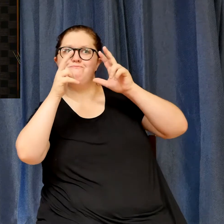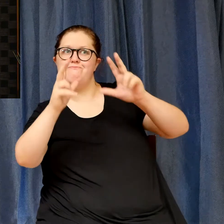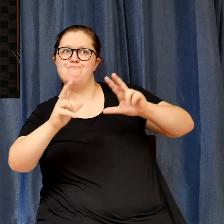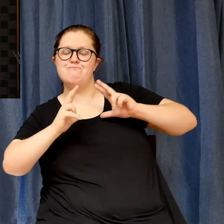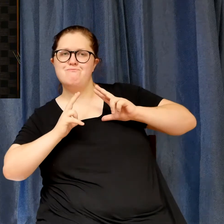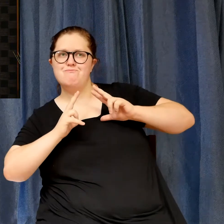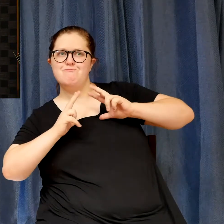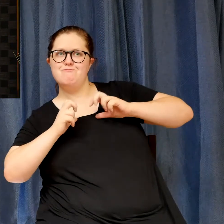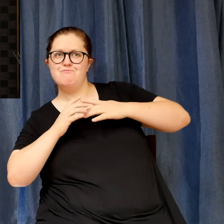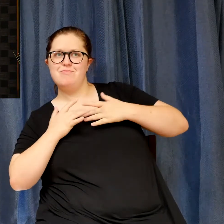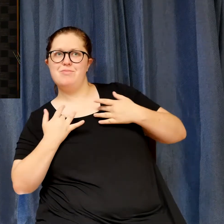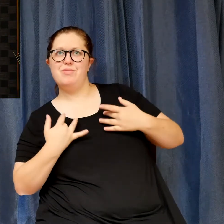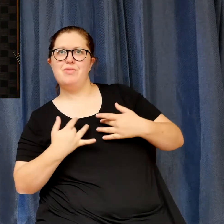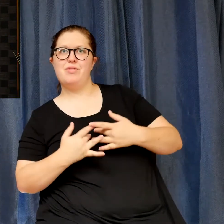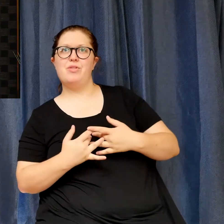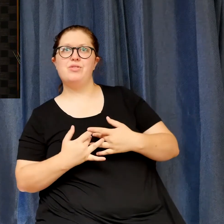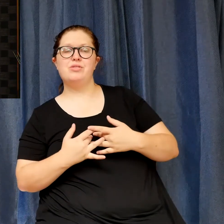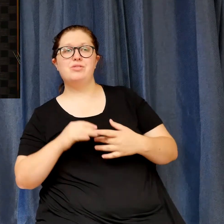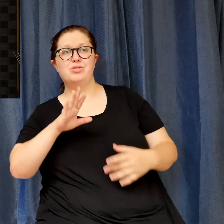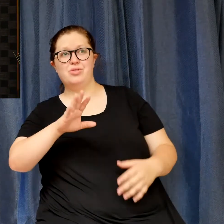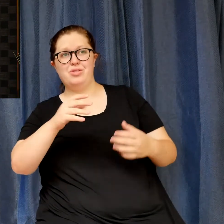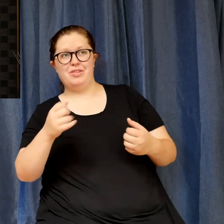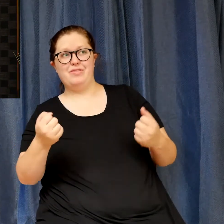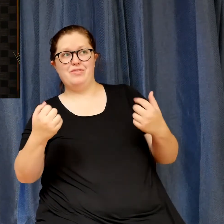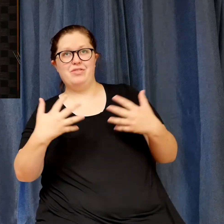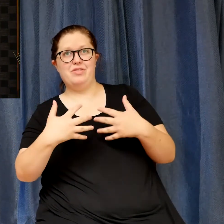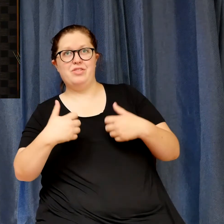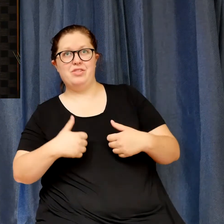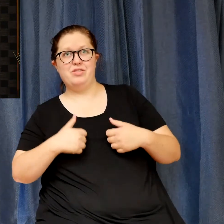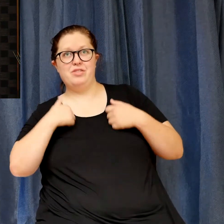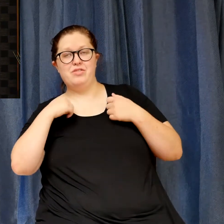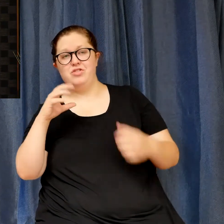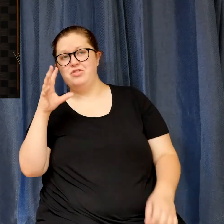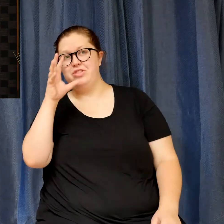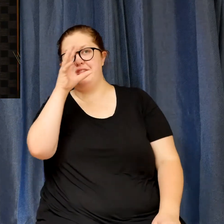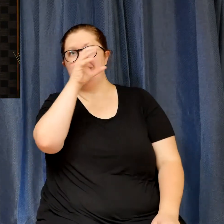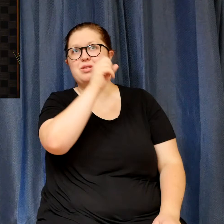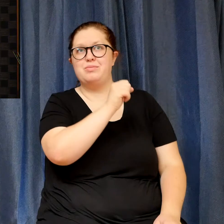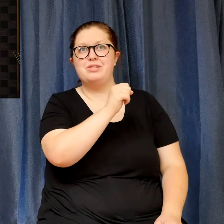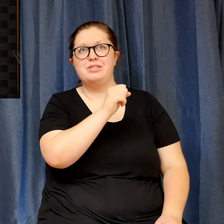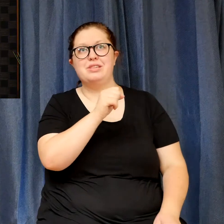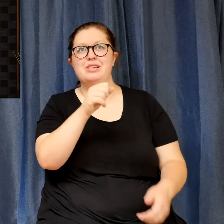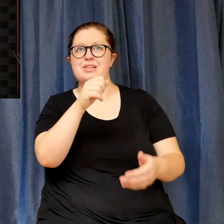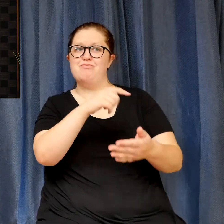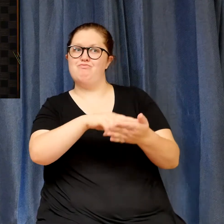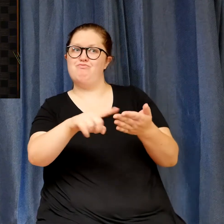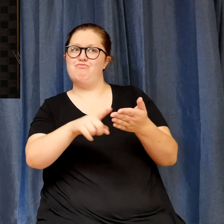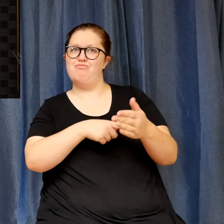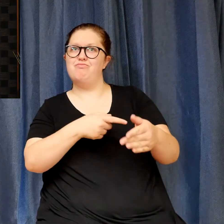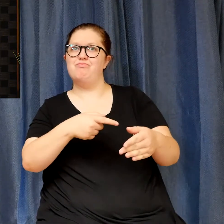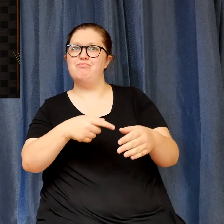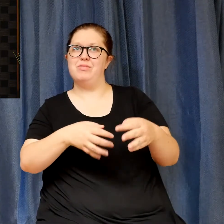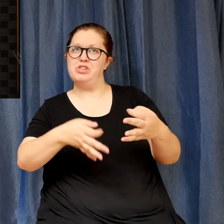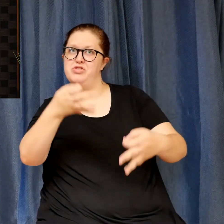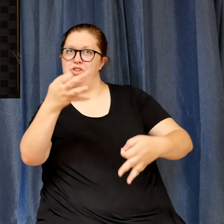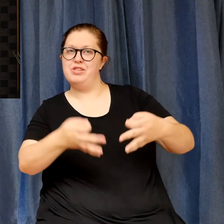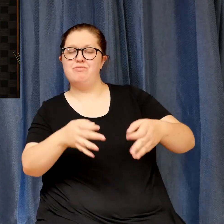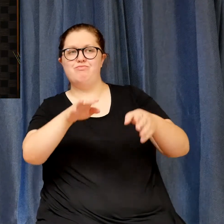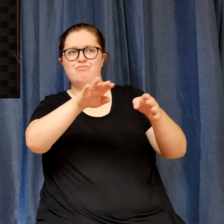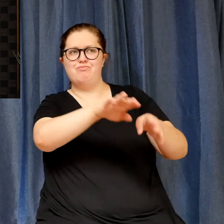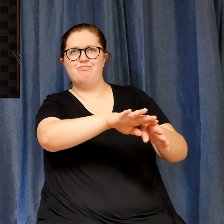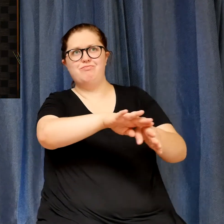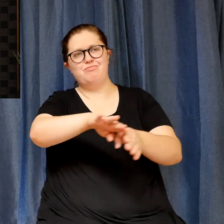empties one's own agenda, fear of survival, assumptions, and prejudice. This creates